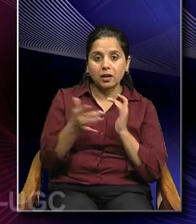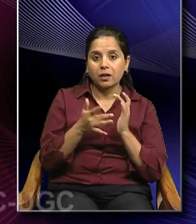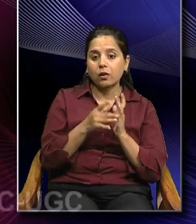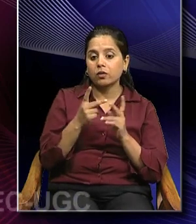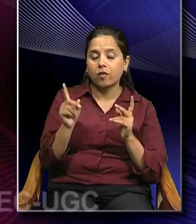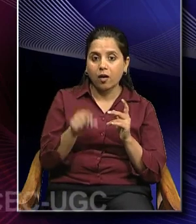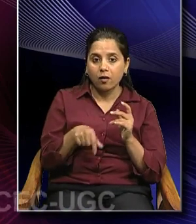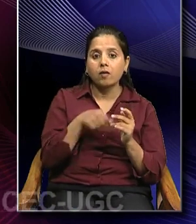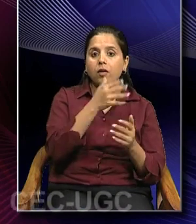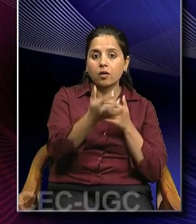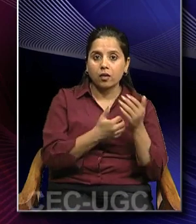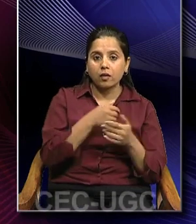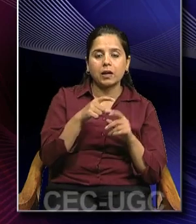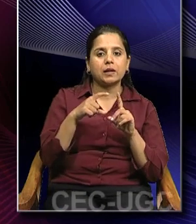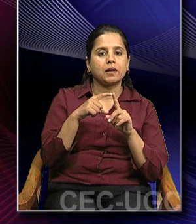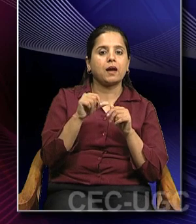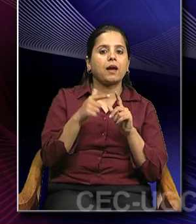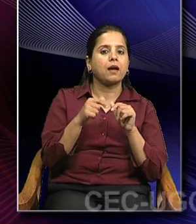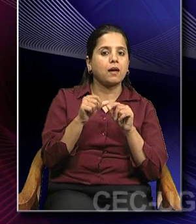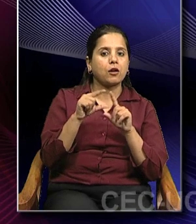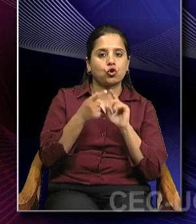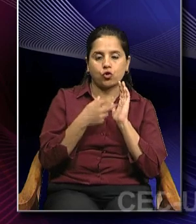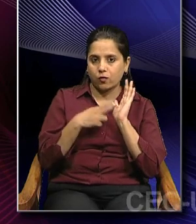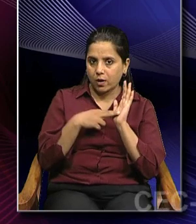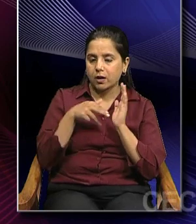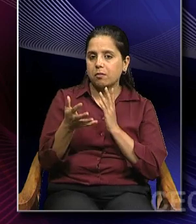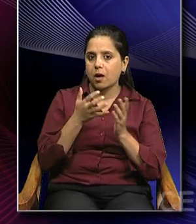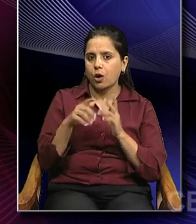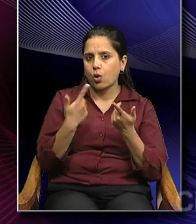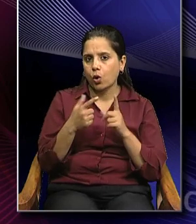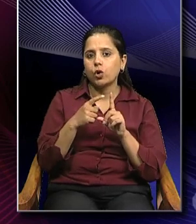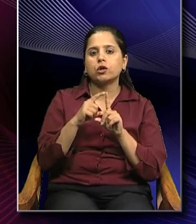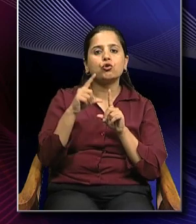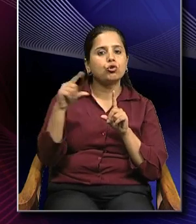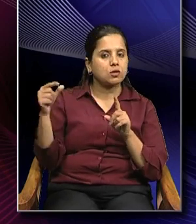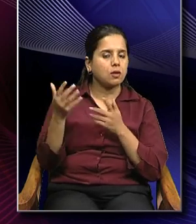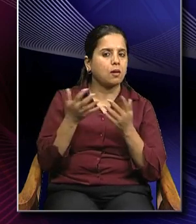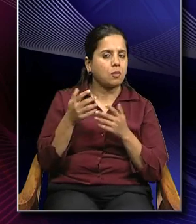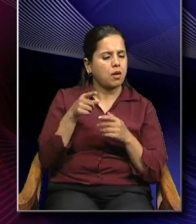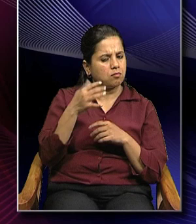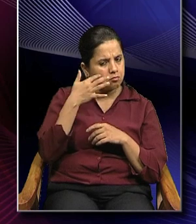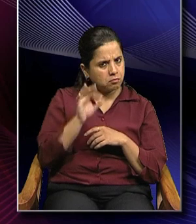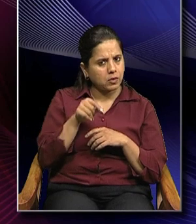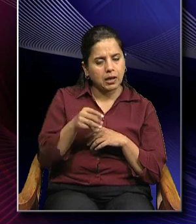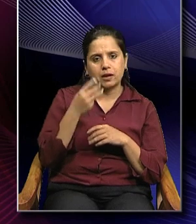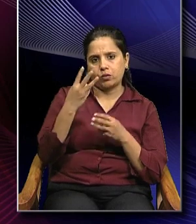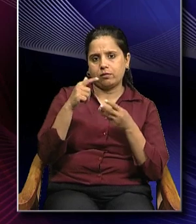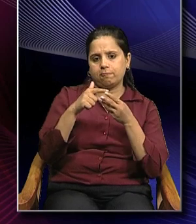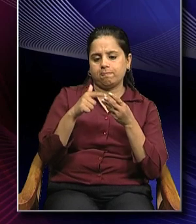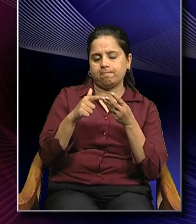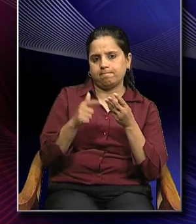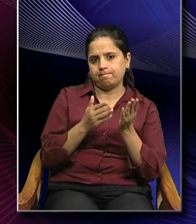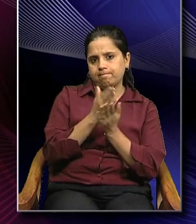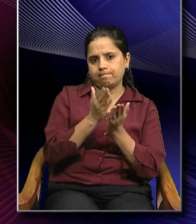channels, which we call as data driven marketing or digital marketing, is actually inputted into the three different types of